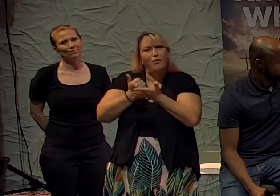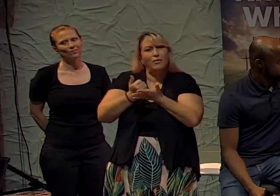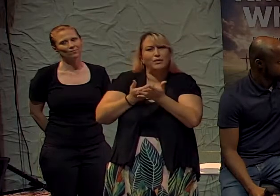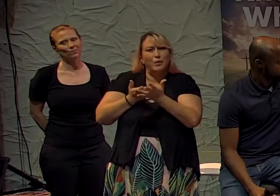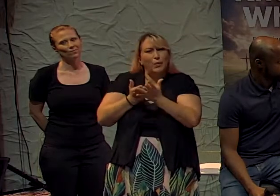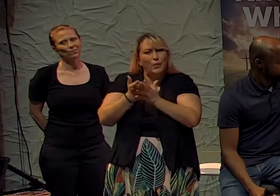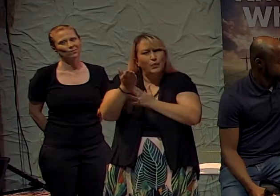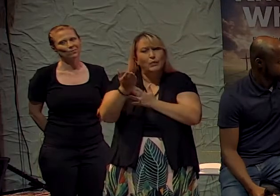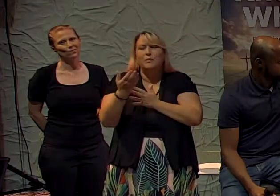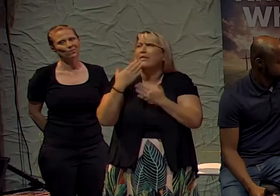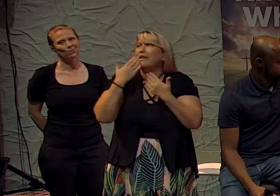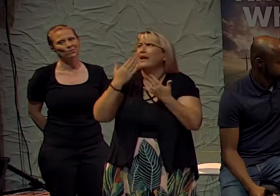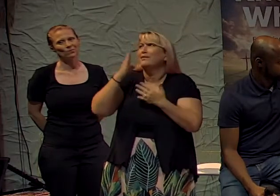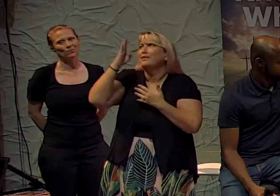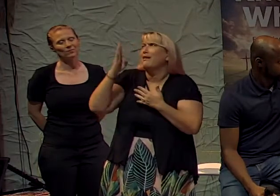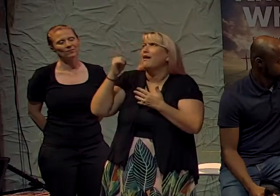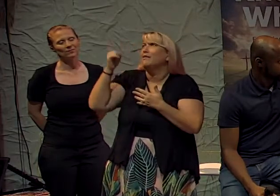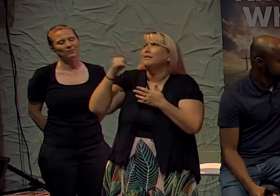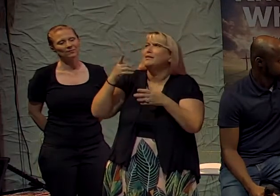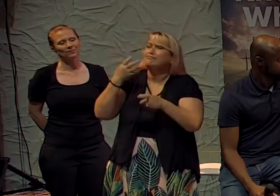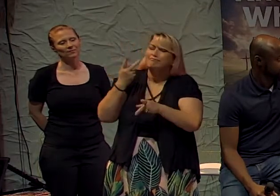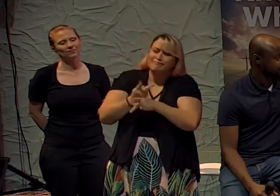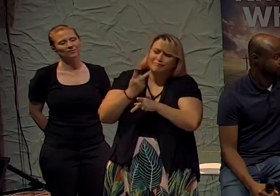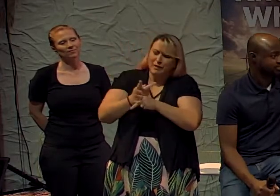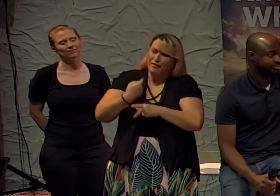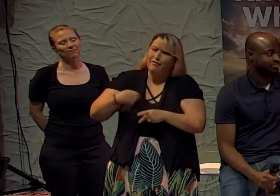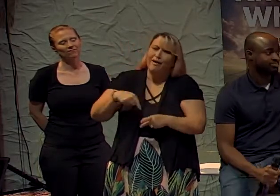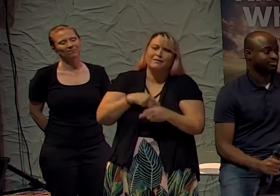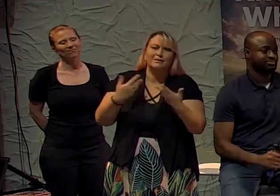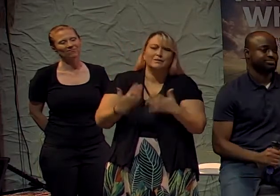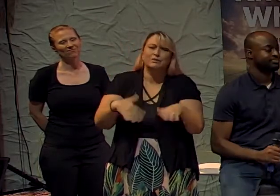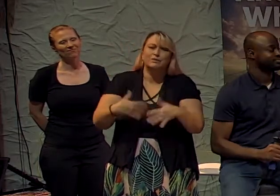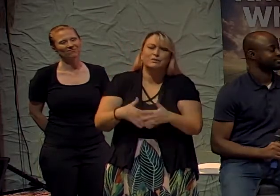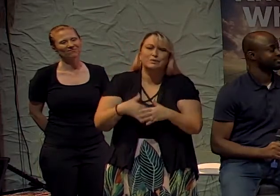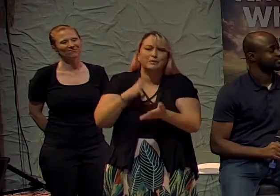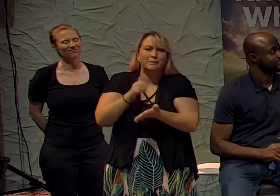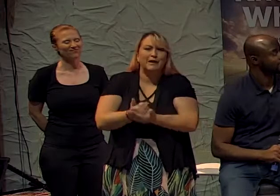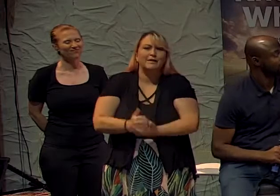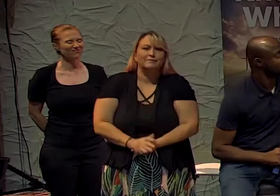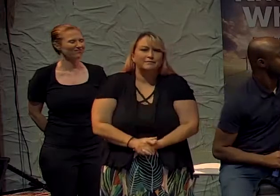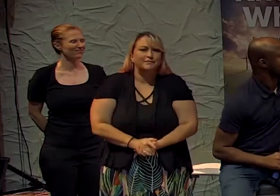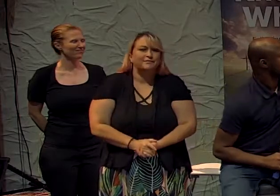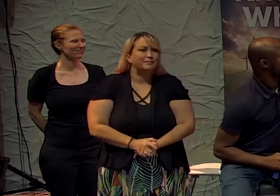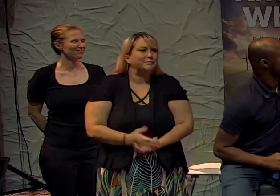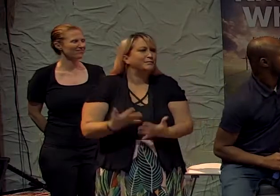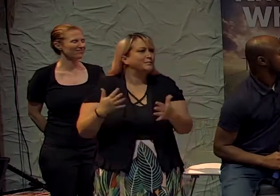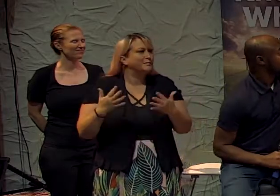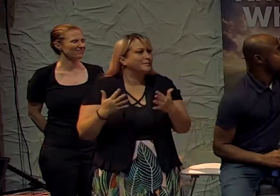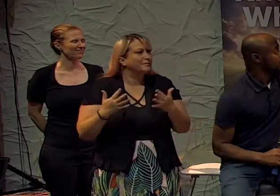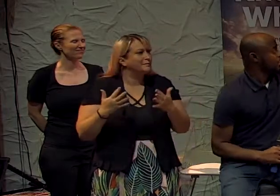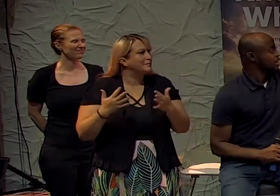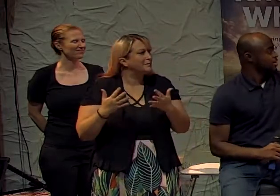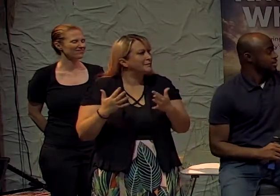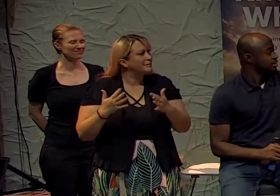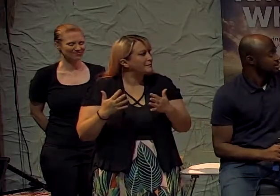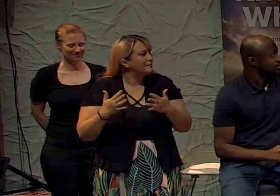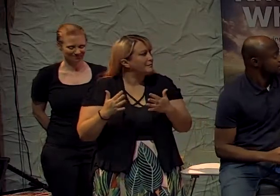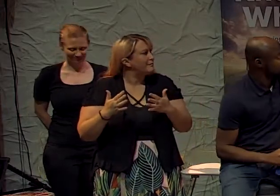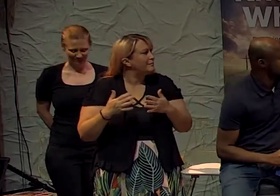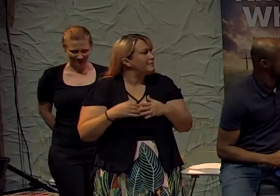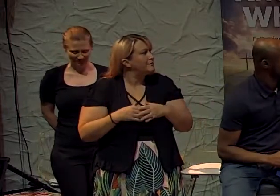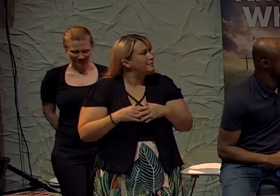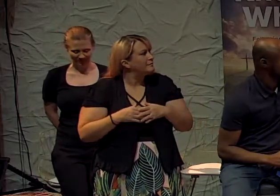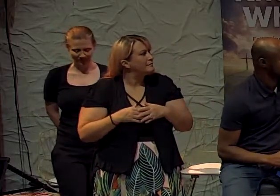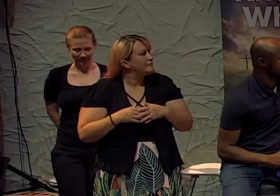who just took care of us. Enough. All right.